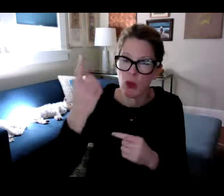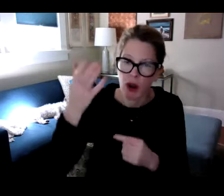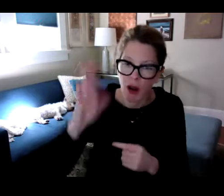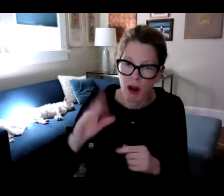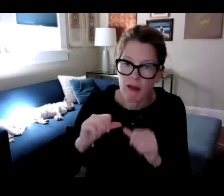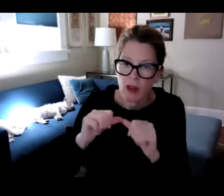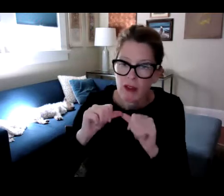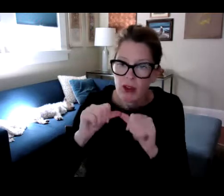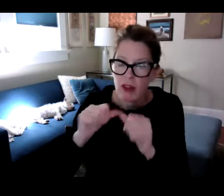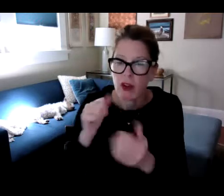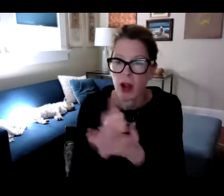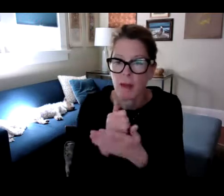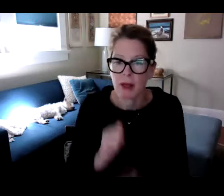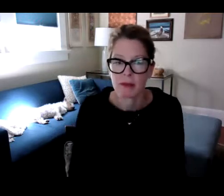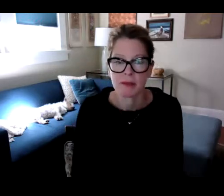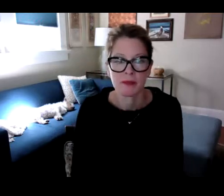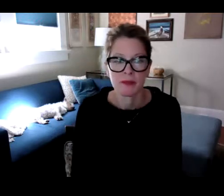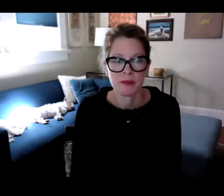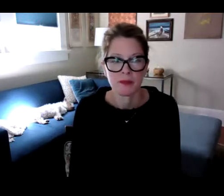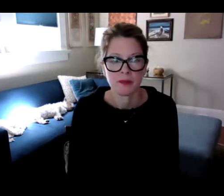ever. Amen.